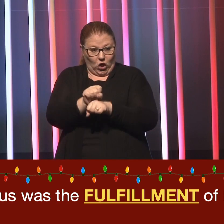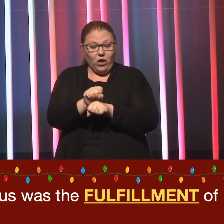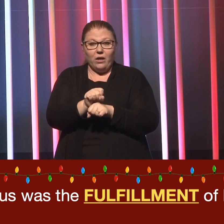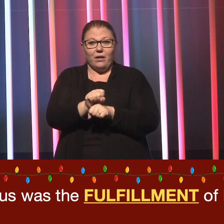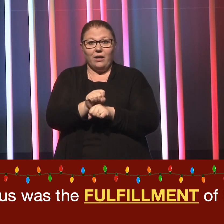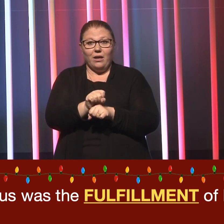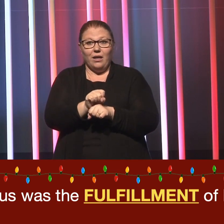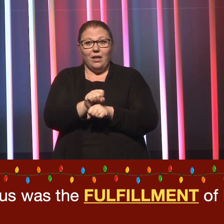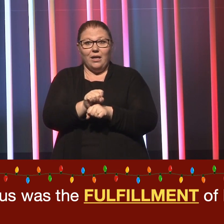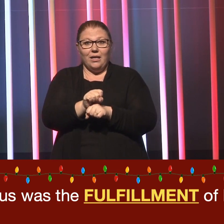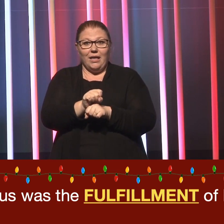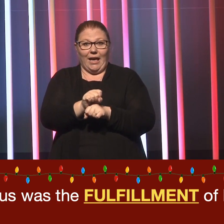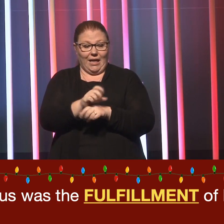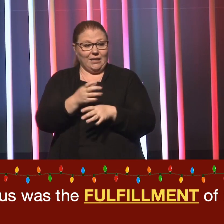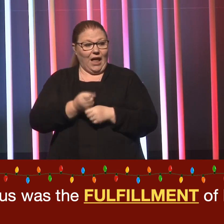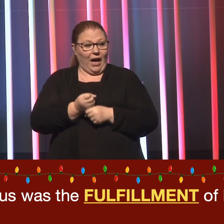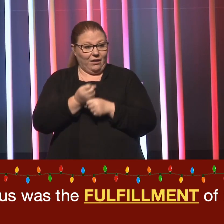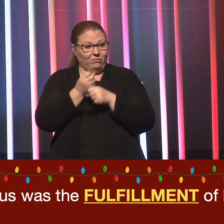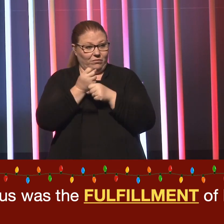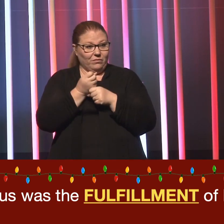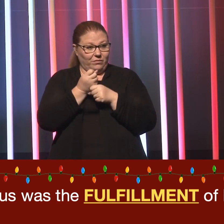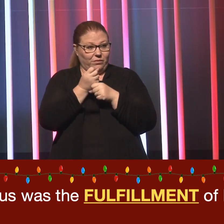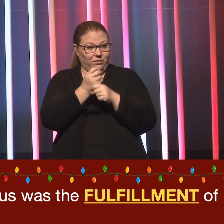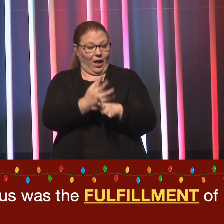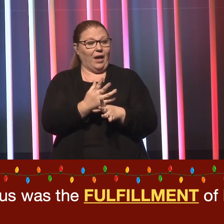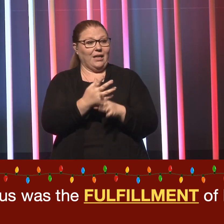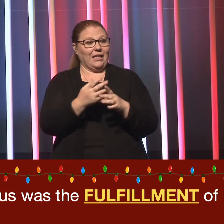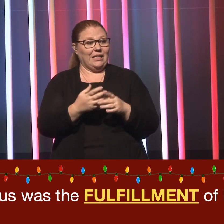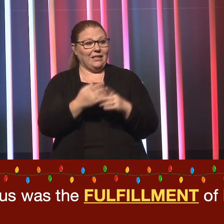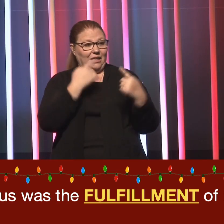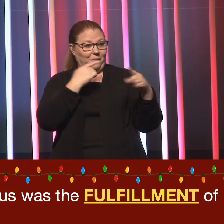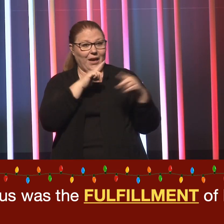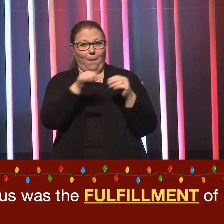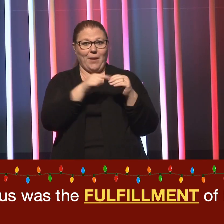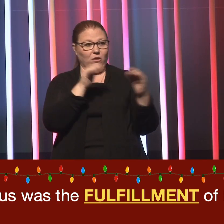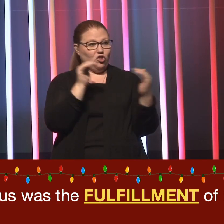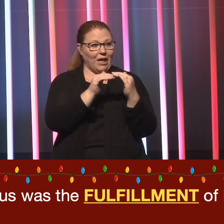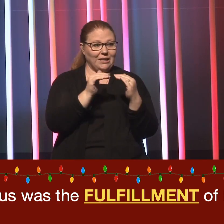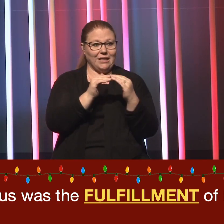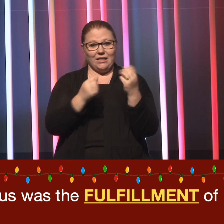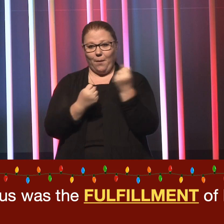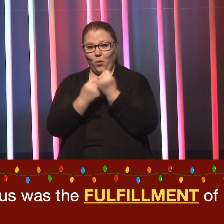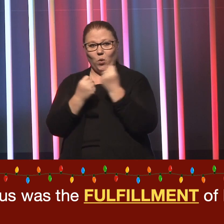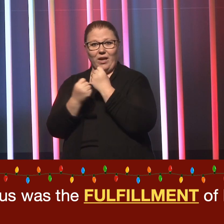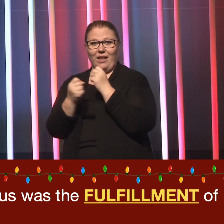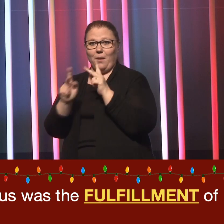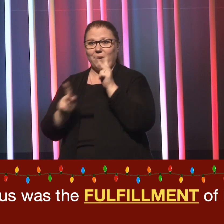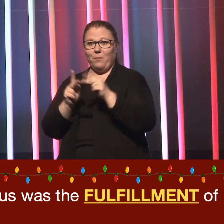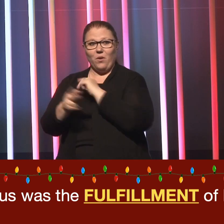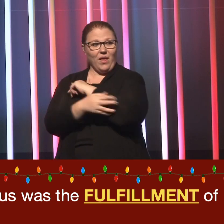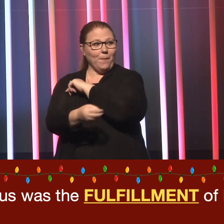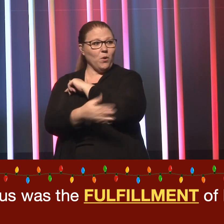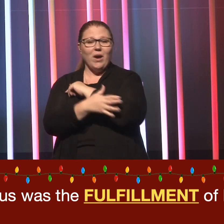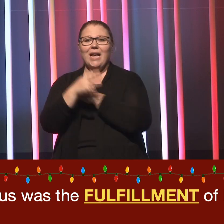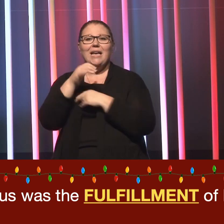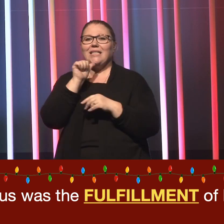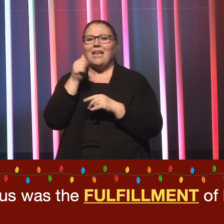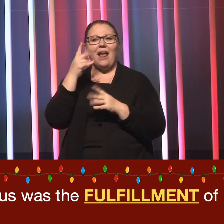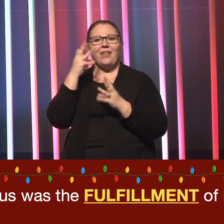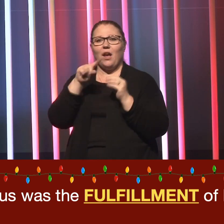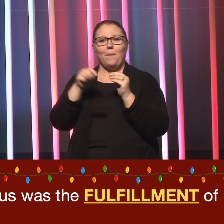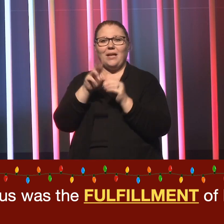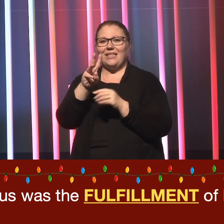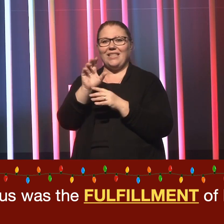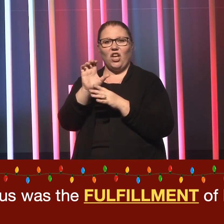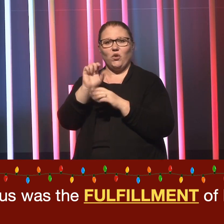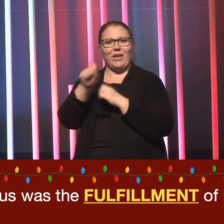being a voice for justice, when he's being a voice for the poor, he's not thinking about 600 years from